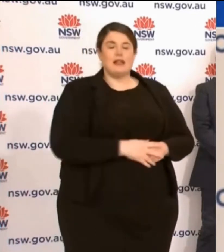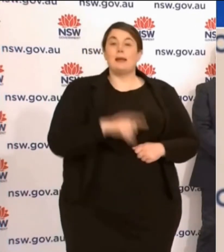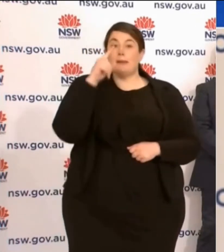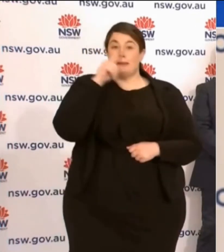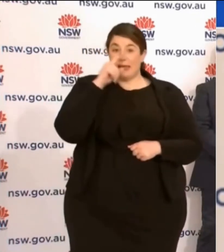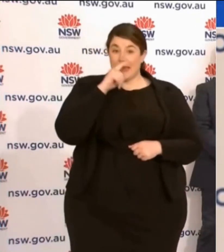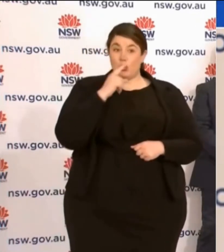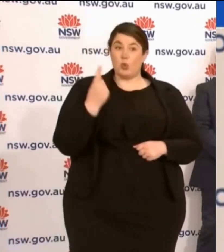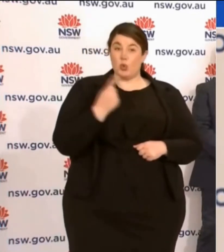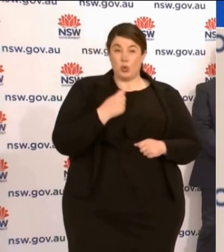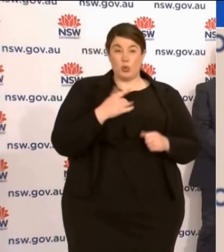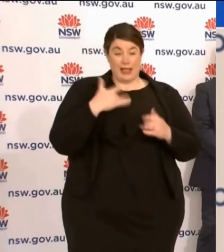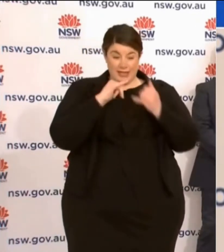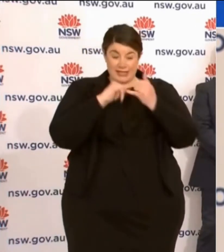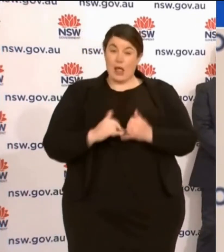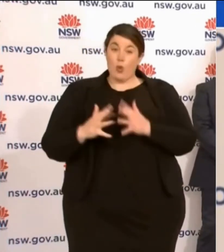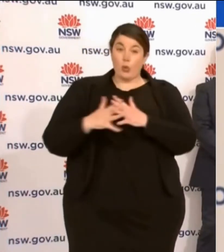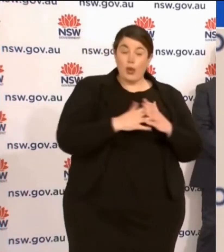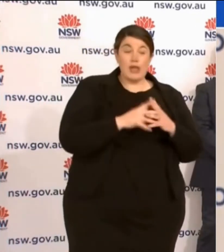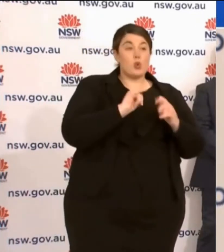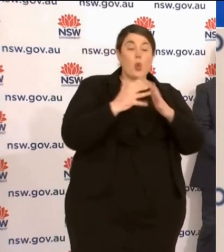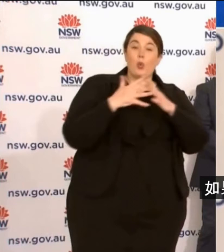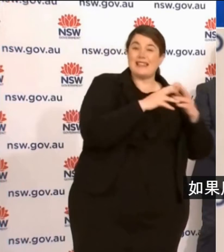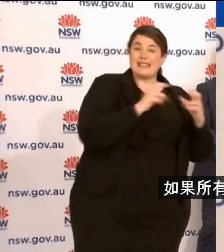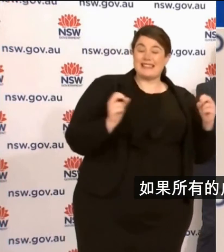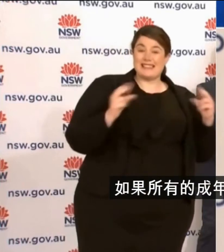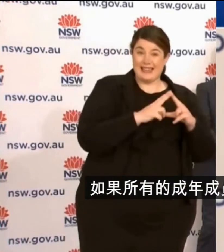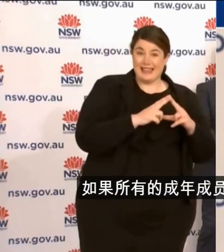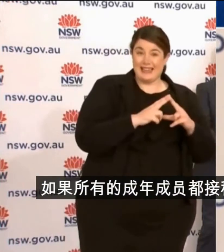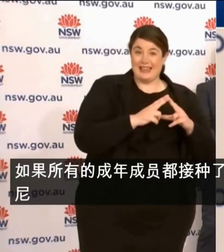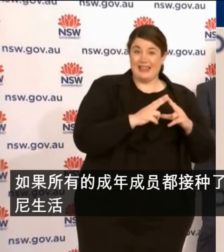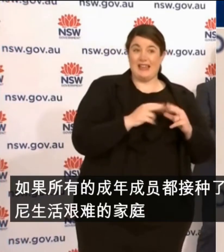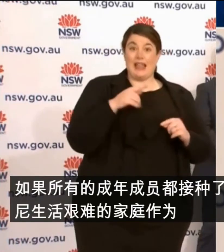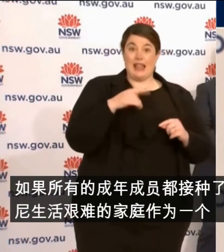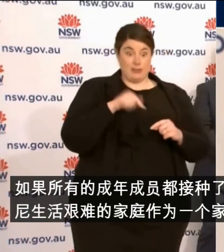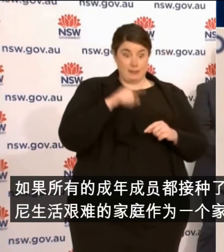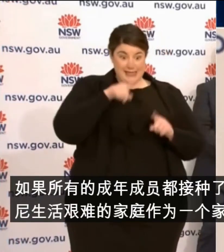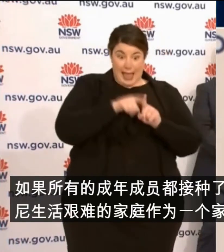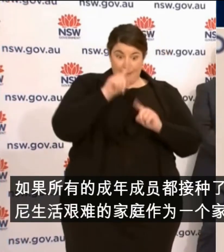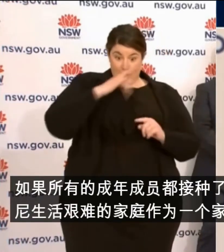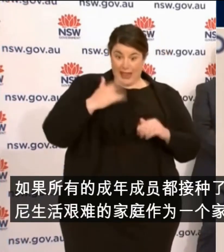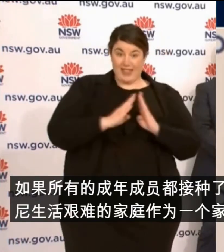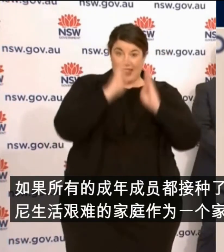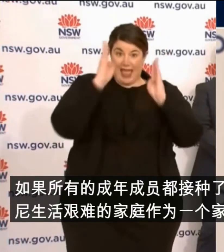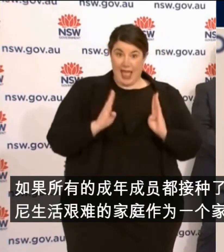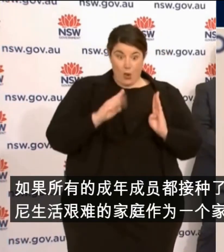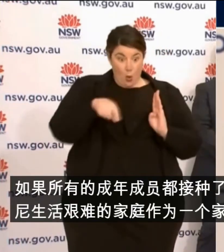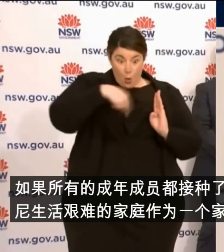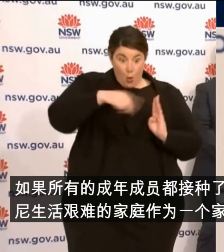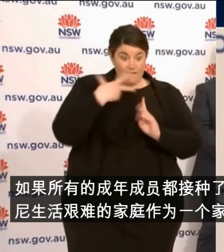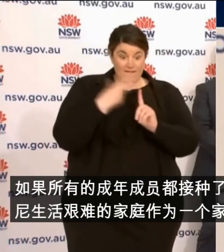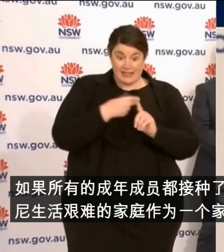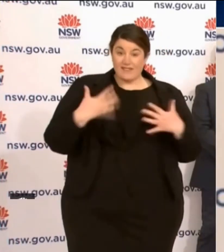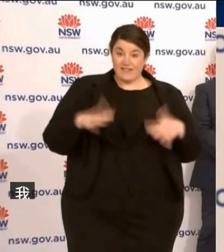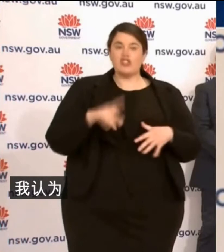been doing it tough in southwestern Sydney and Western Sydney to sit in the park as a household if all of the adult members are